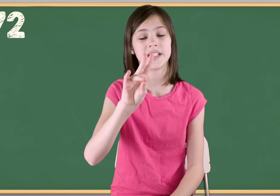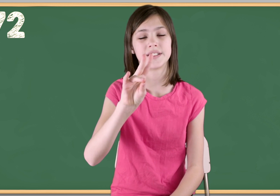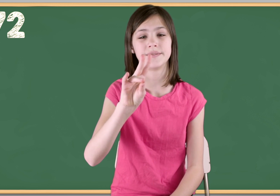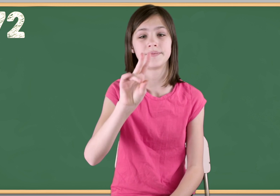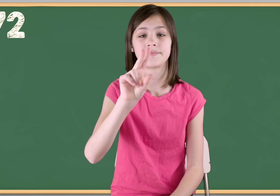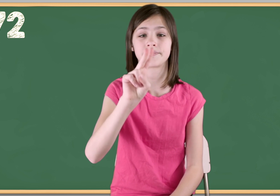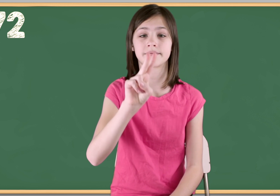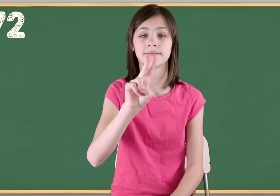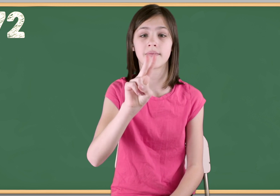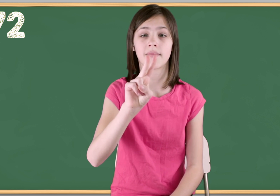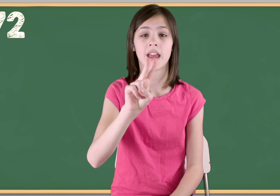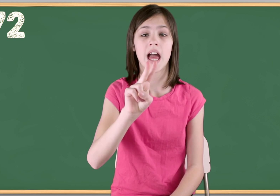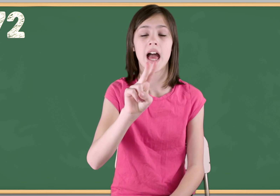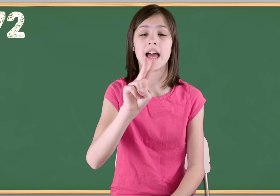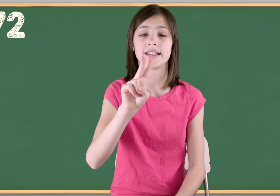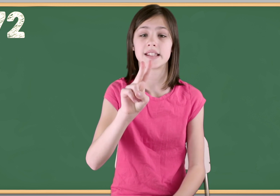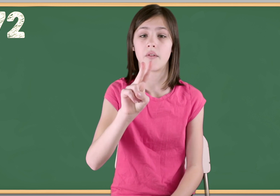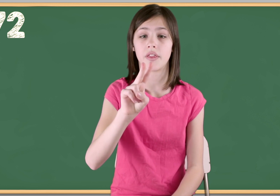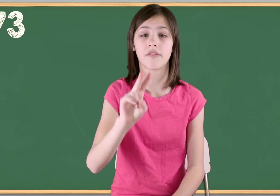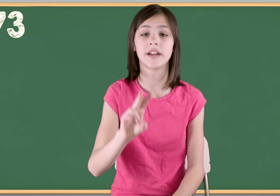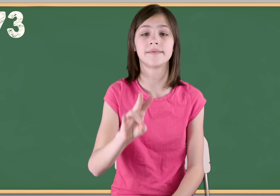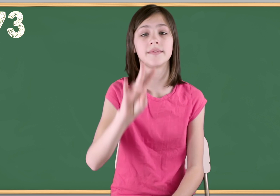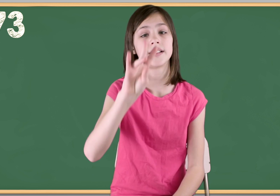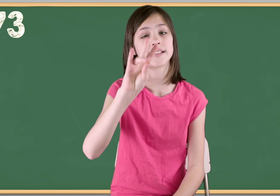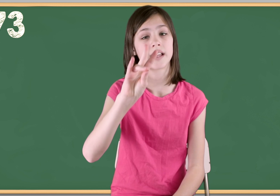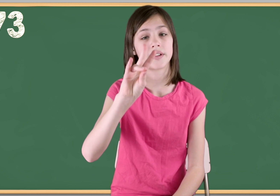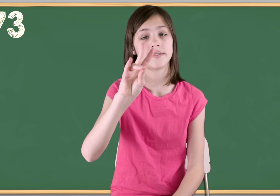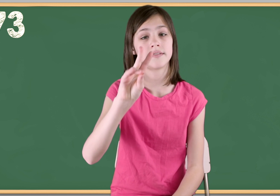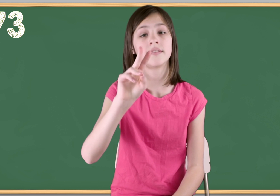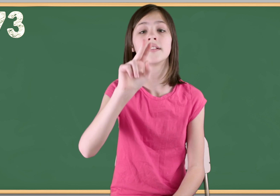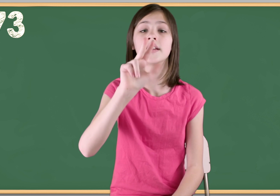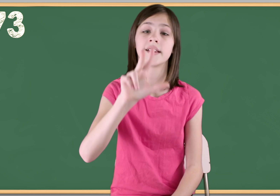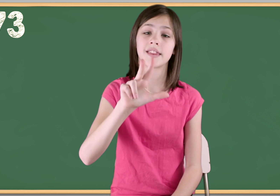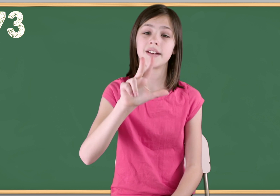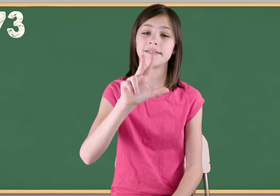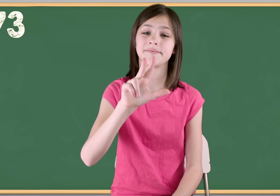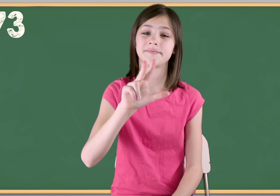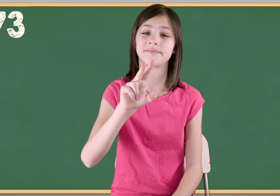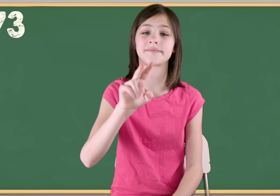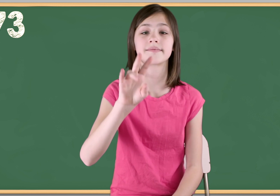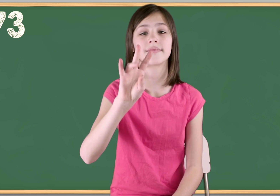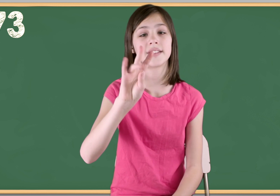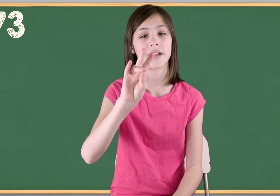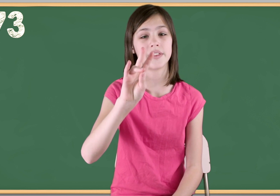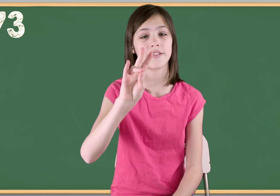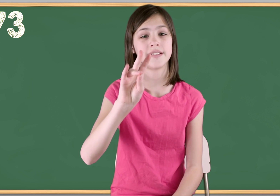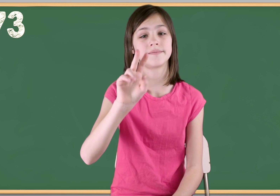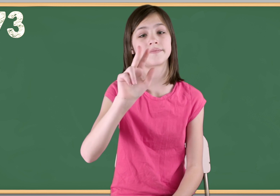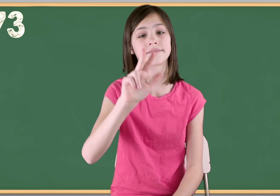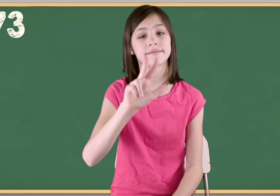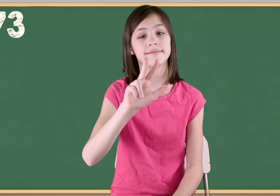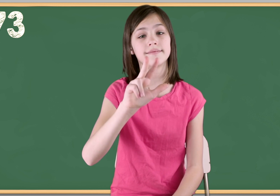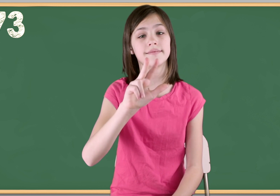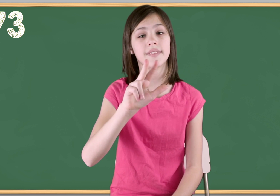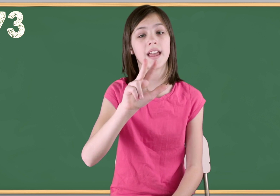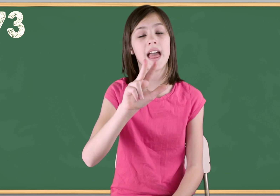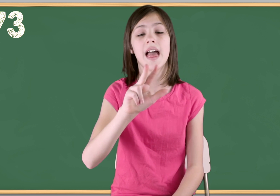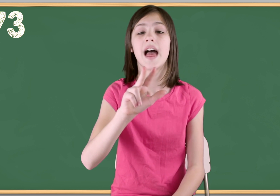72, and 7, 3, 7, 3, 7, 3,